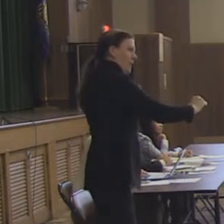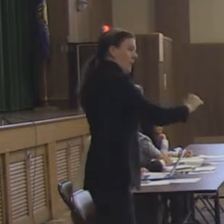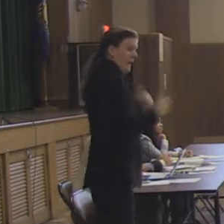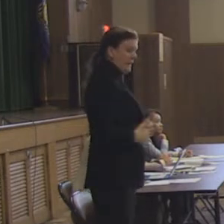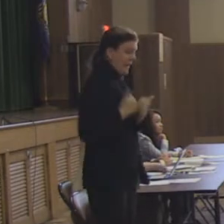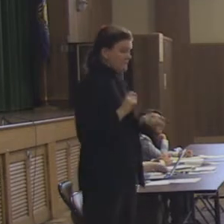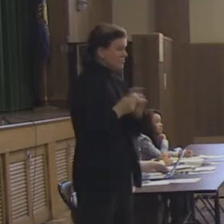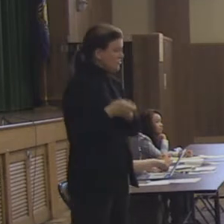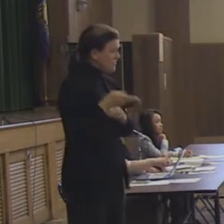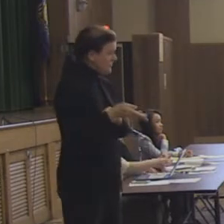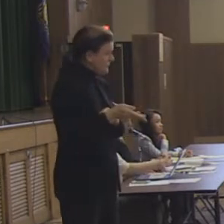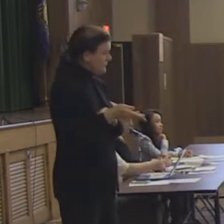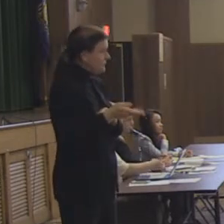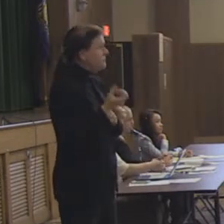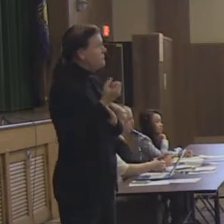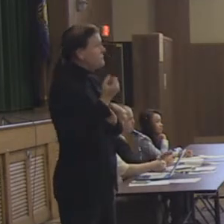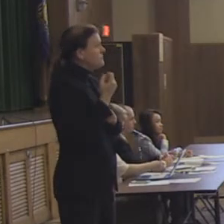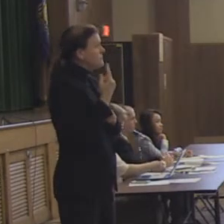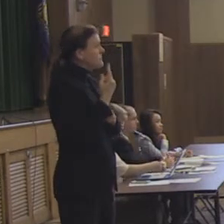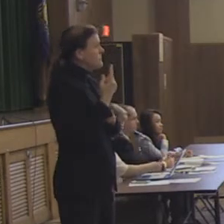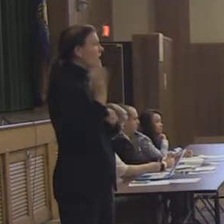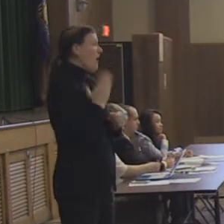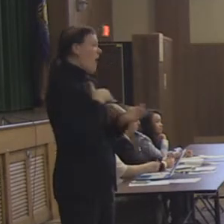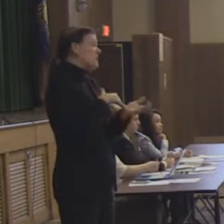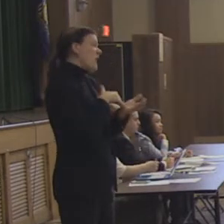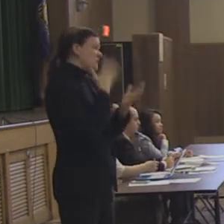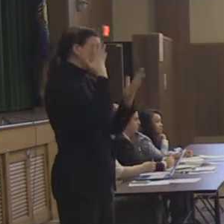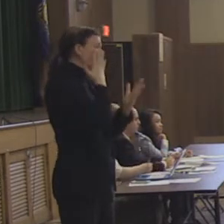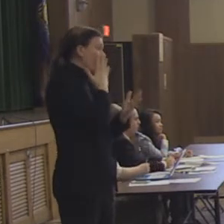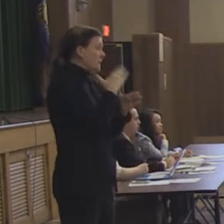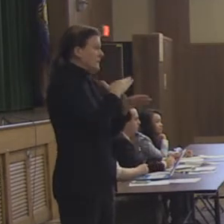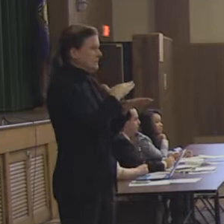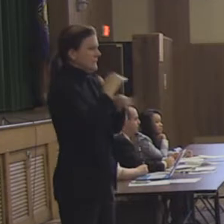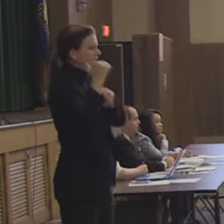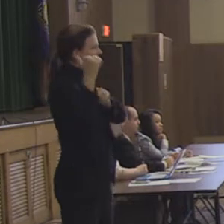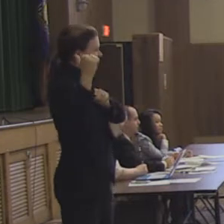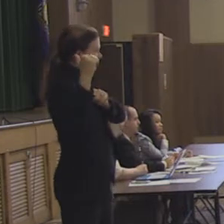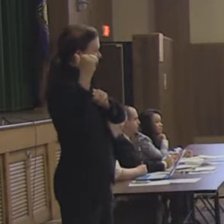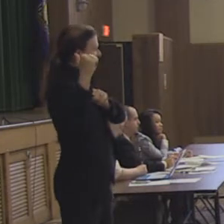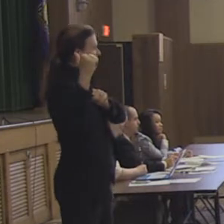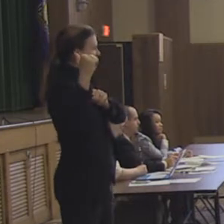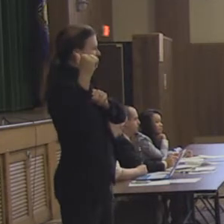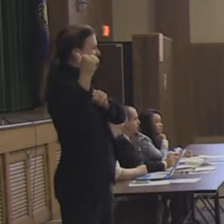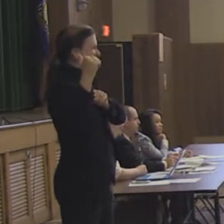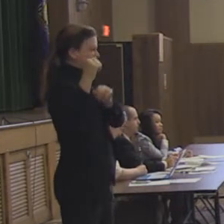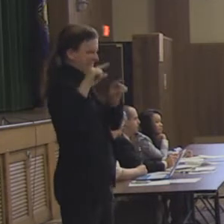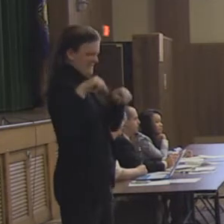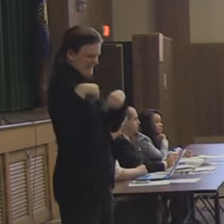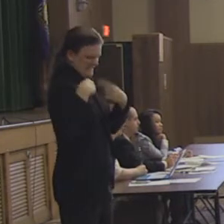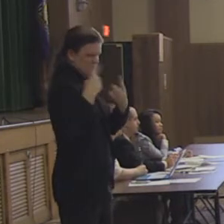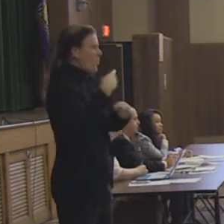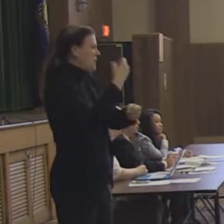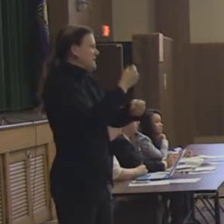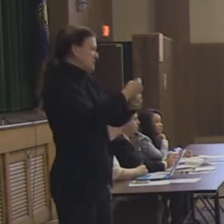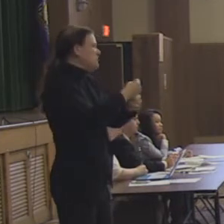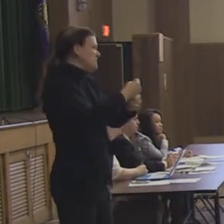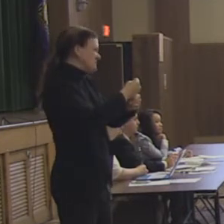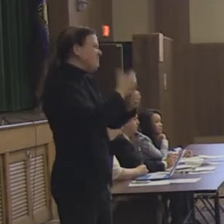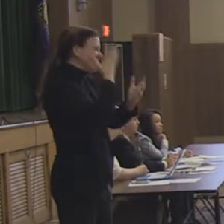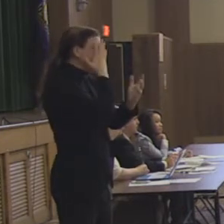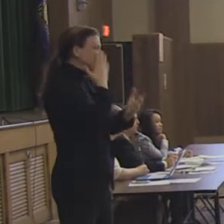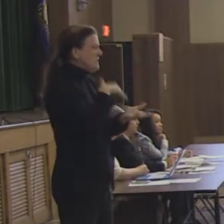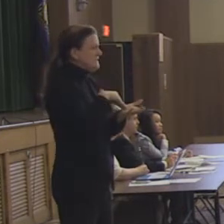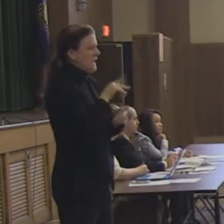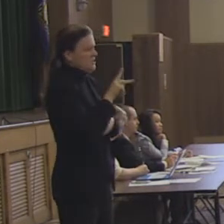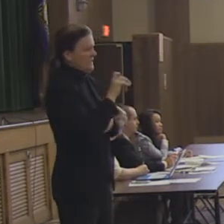program, because Dr. Keel left his position, and this is within the last year, Dr. Keel